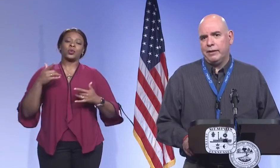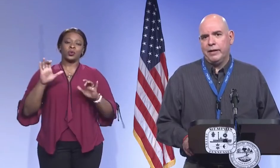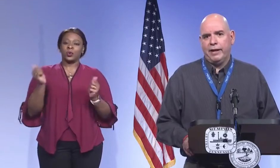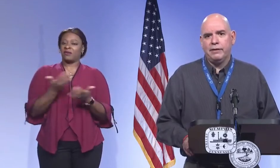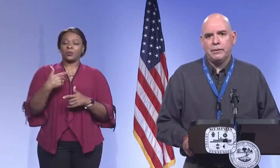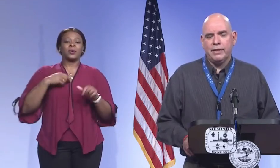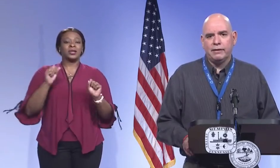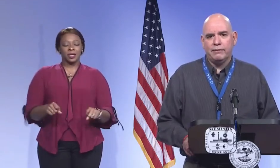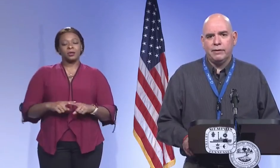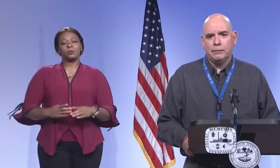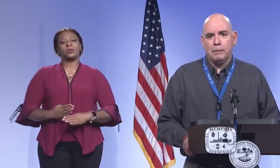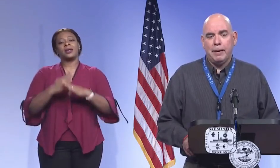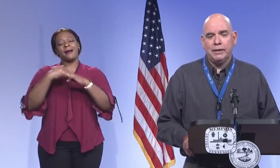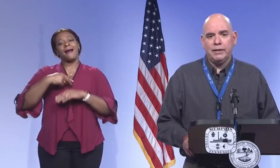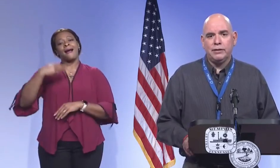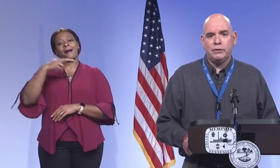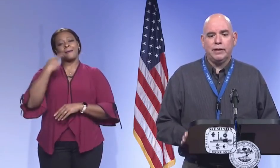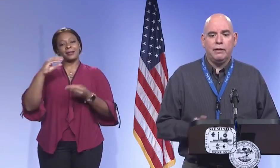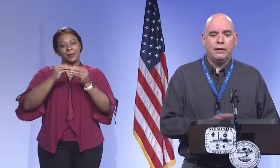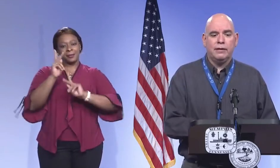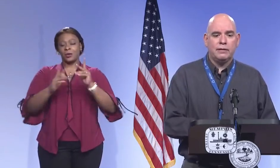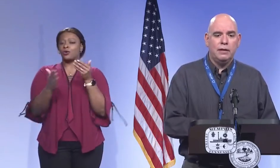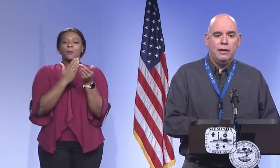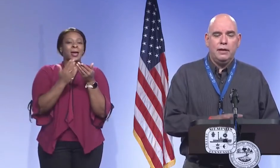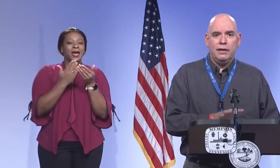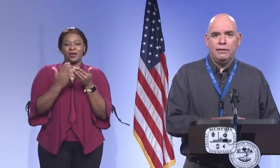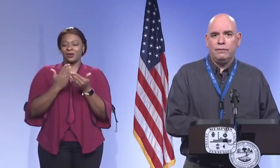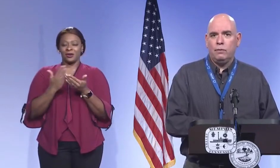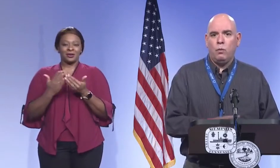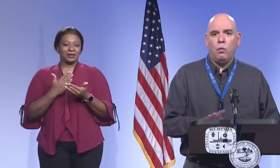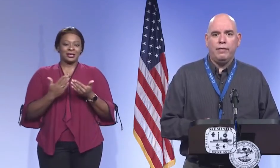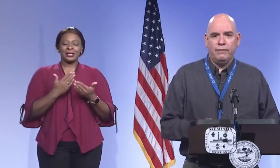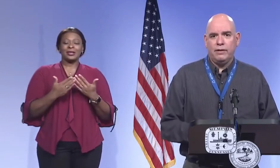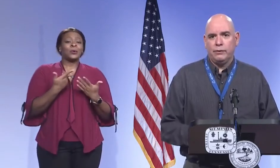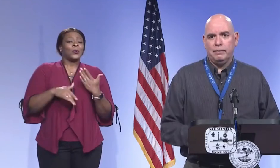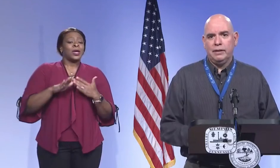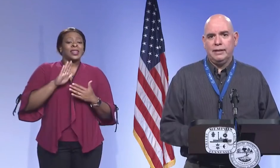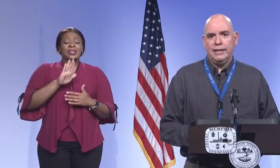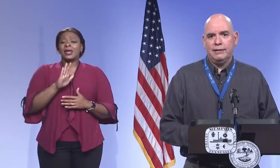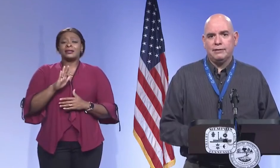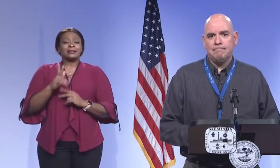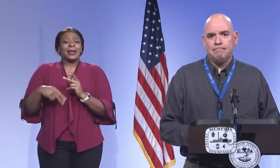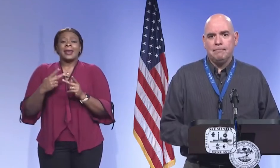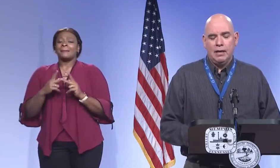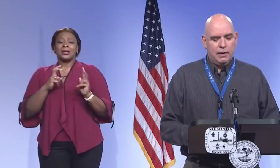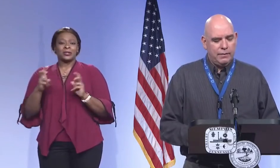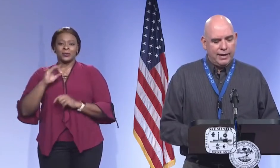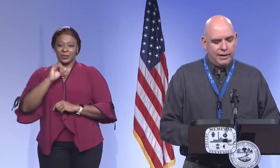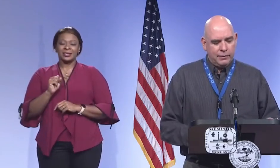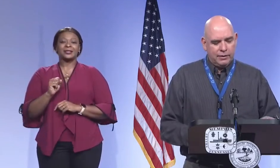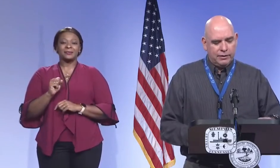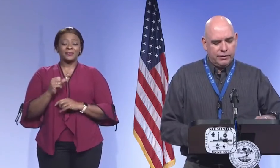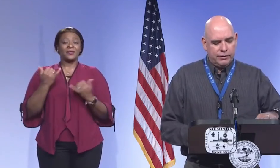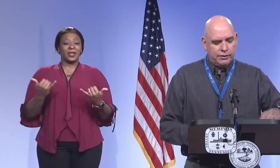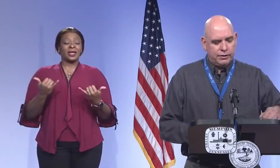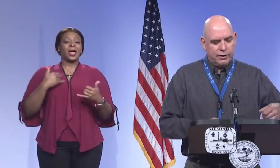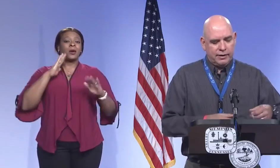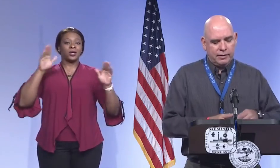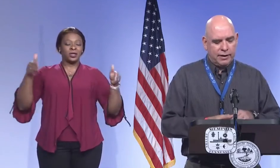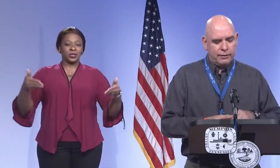everything we can to protect our vulnerable populations regardless of what the vulnerability is. With that, I will